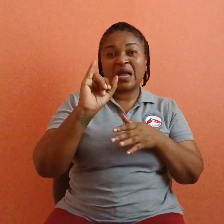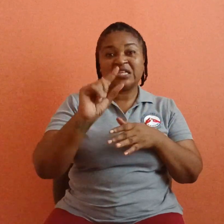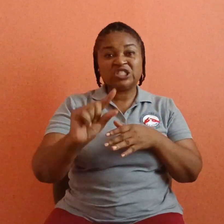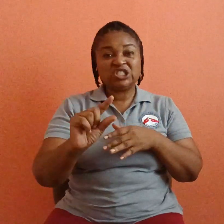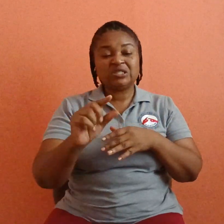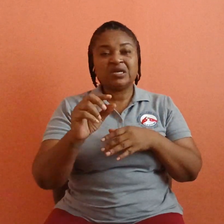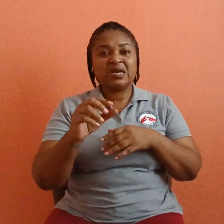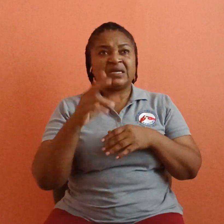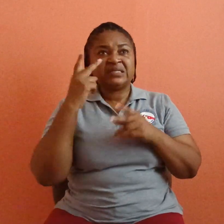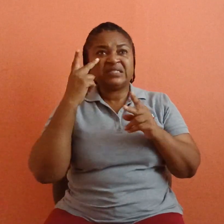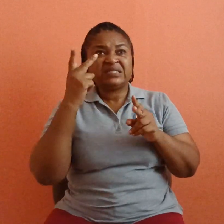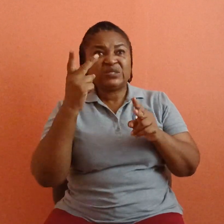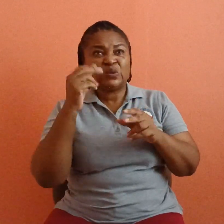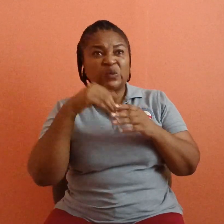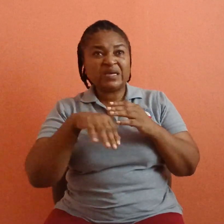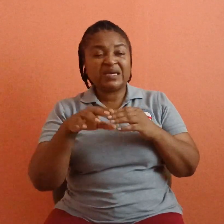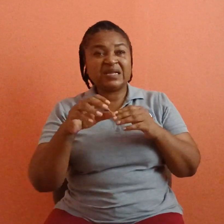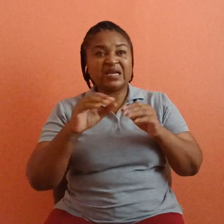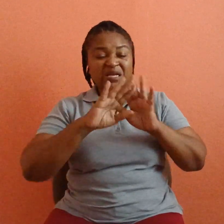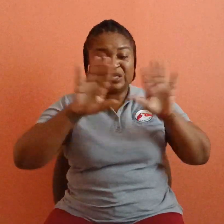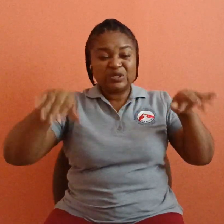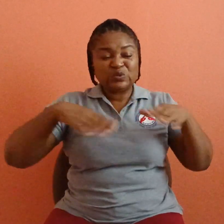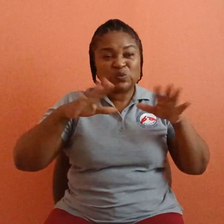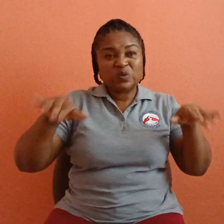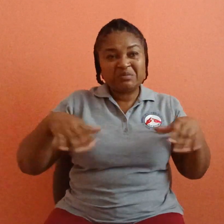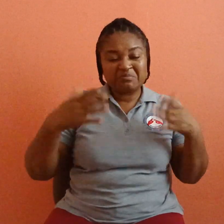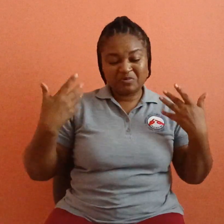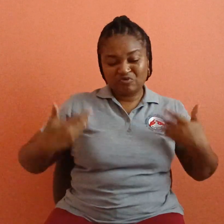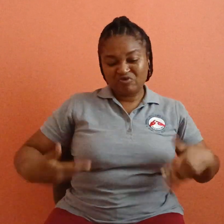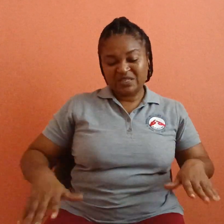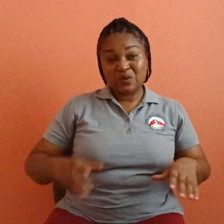or see you behaving badly at a party.